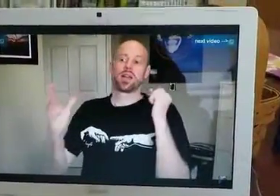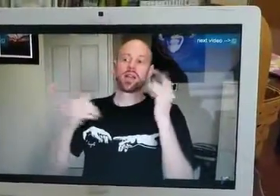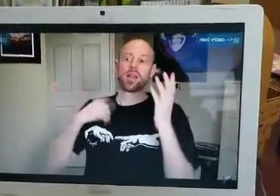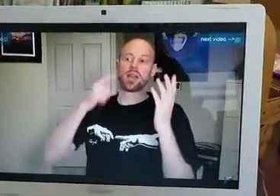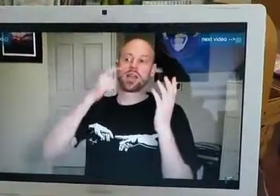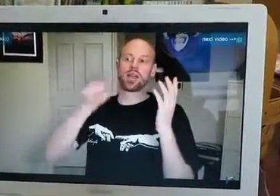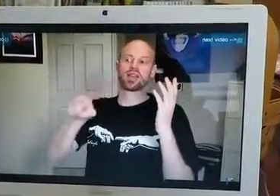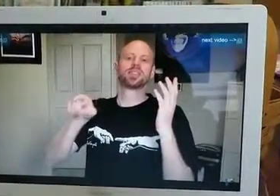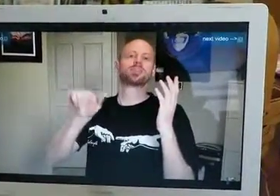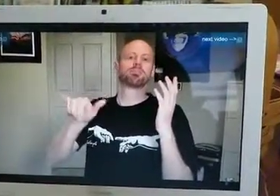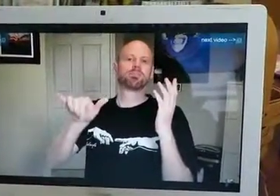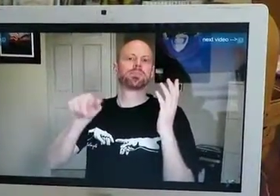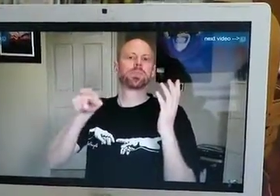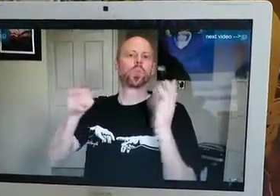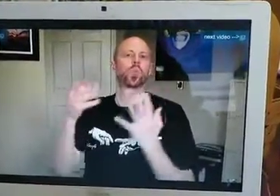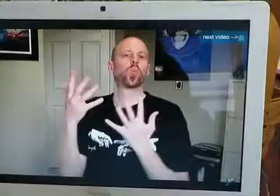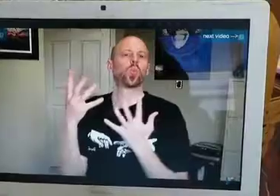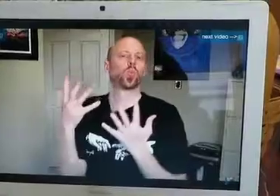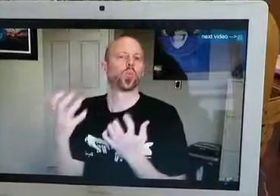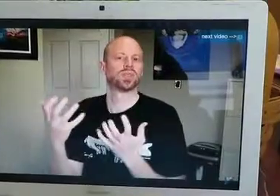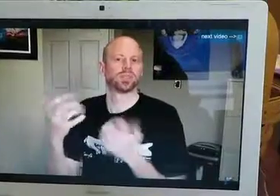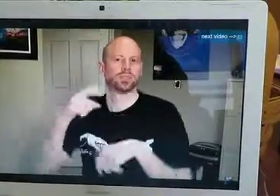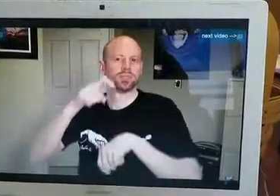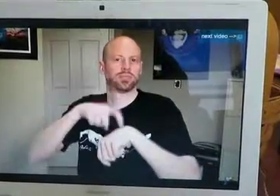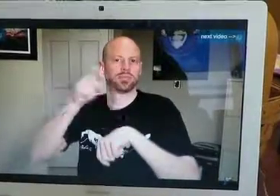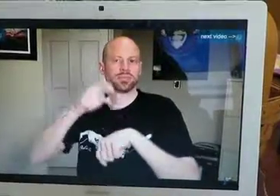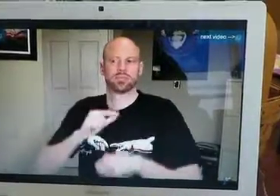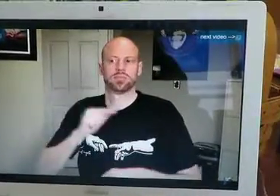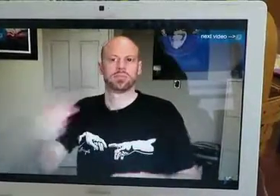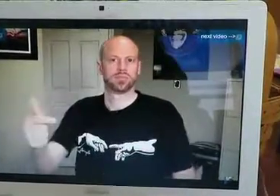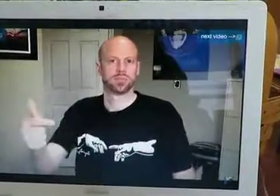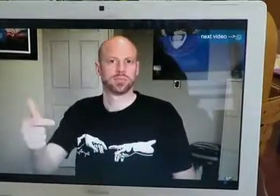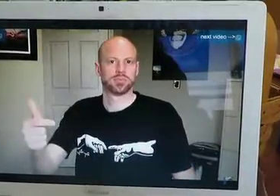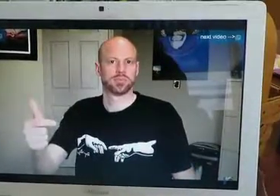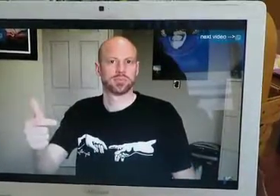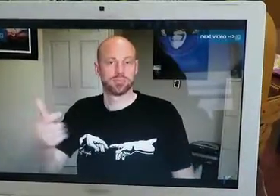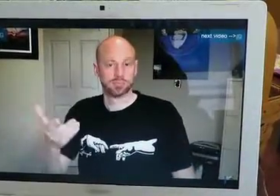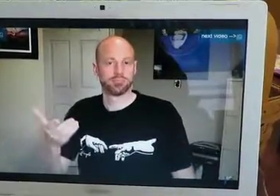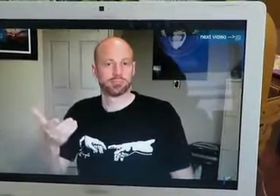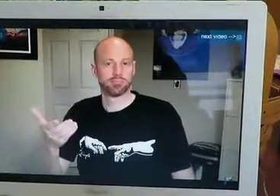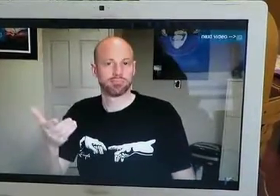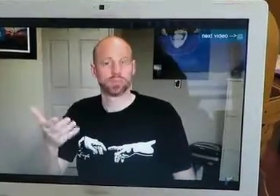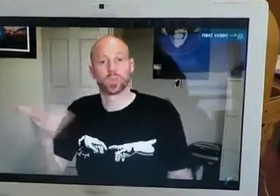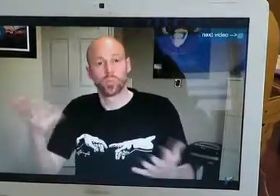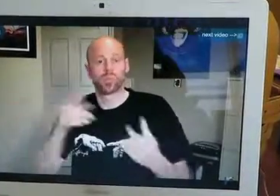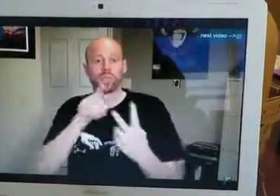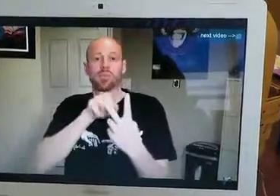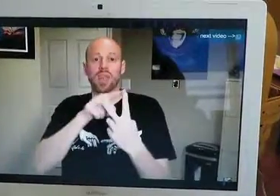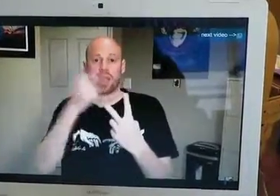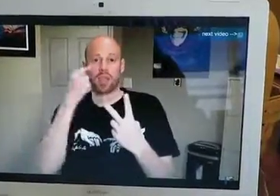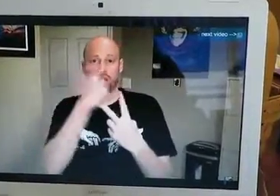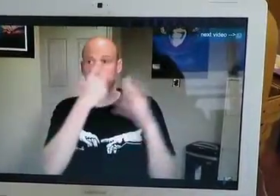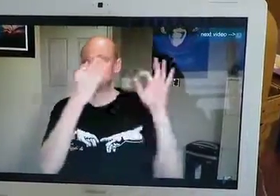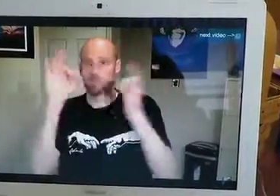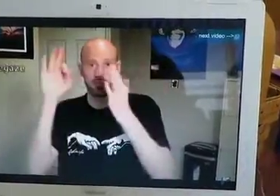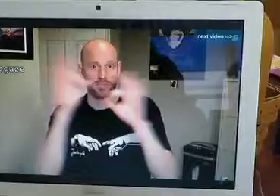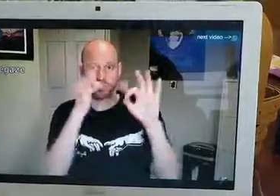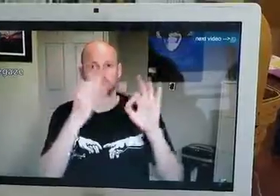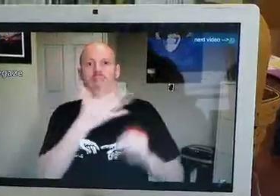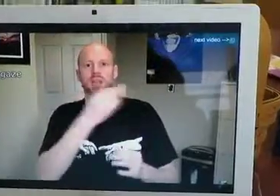for a time to jump in, the signer will notice that, and that they're wanting their turn to add their thoughts in. And